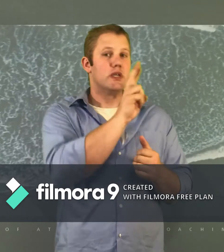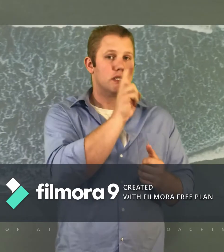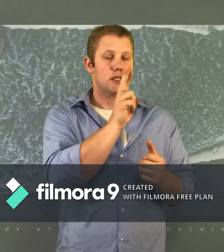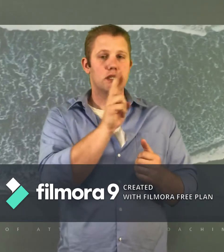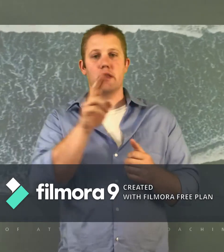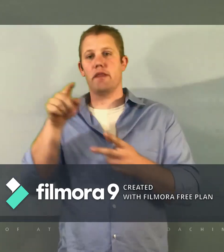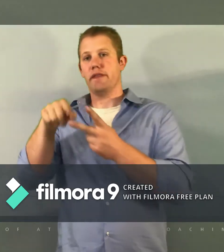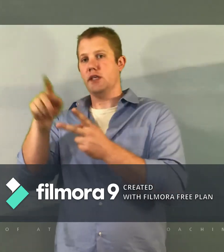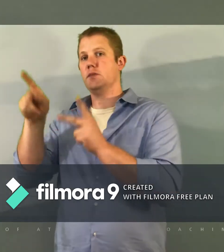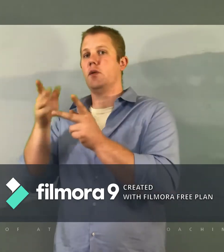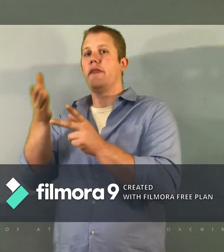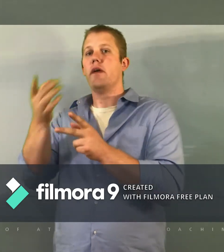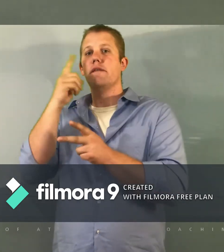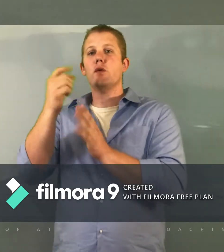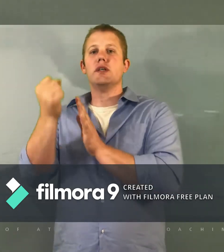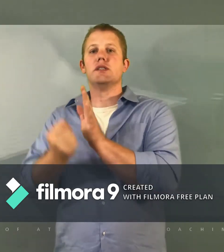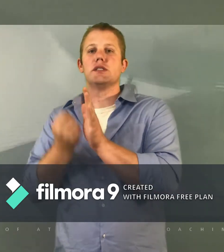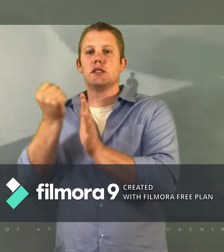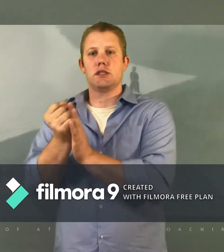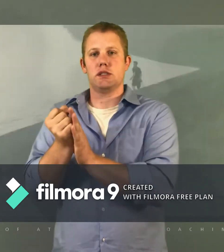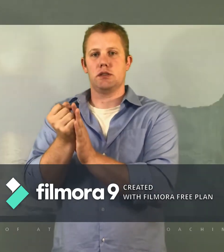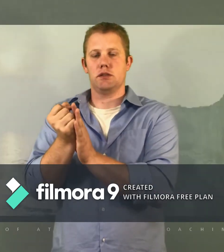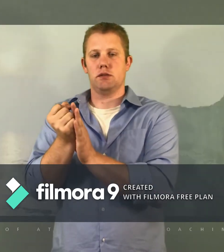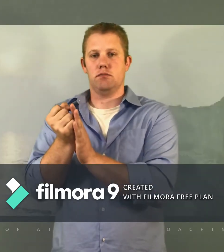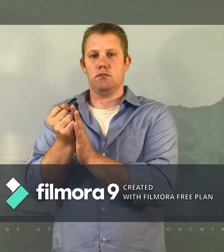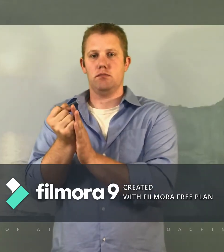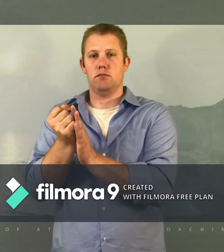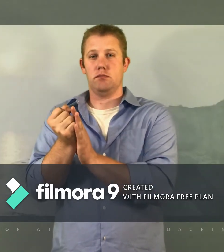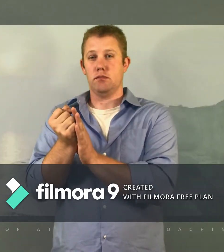a reason. Other people are there for a season.